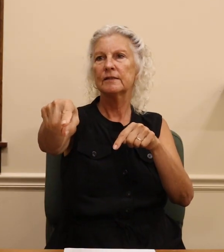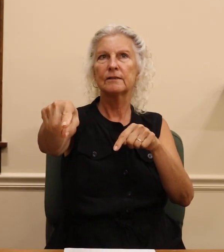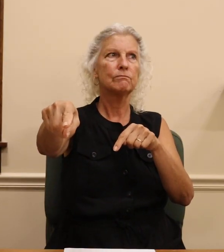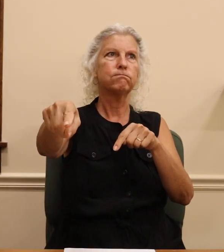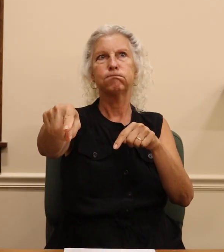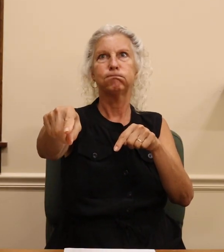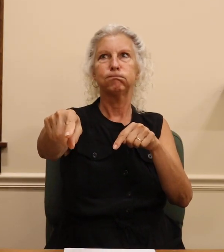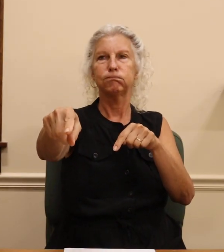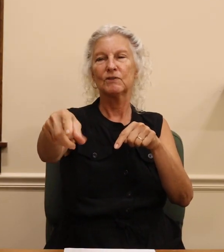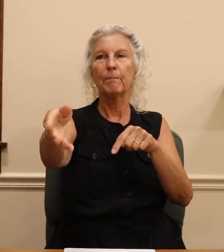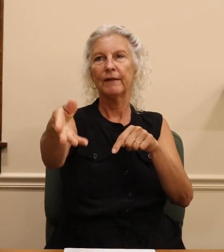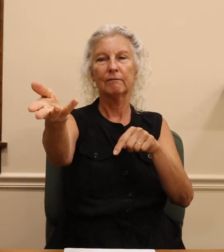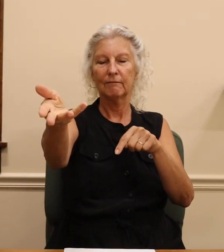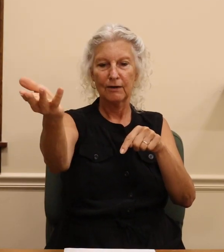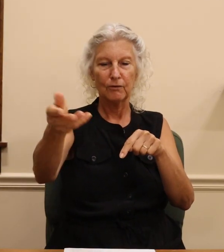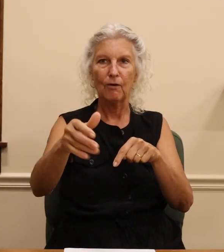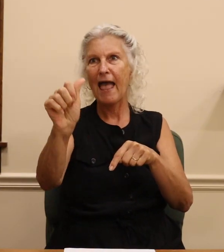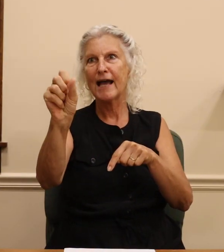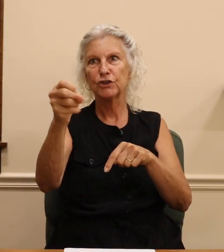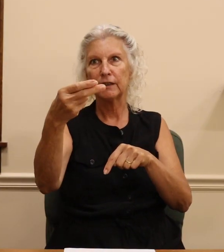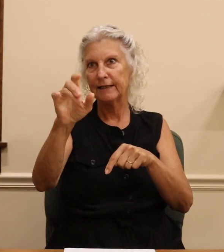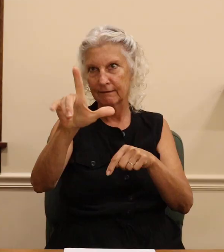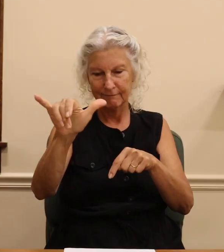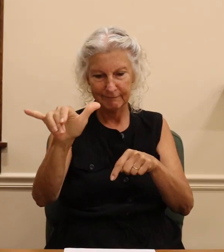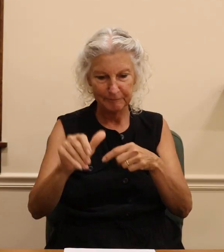is something, I don't know, Ashley.